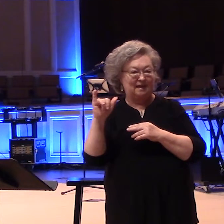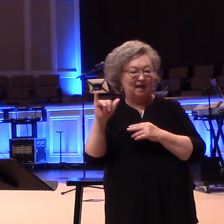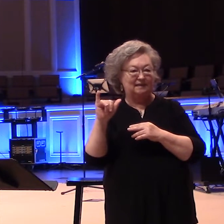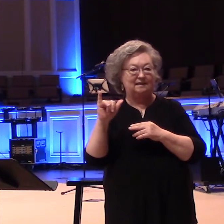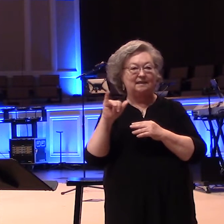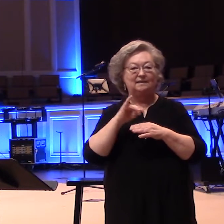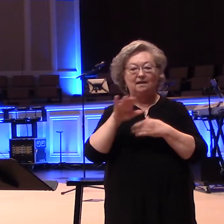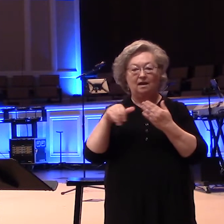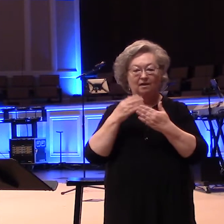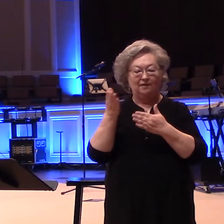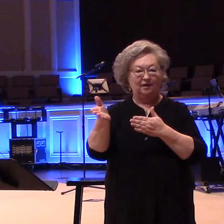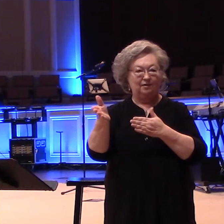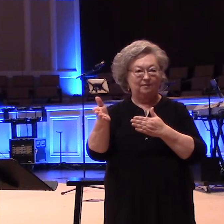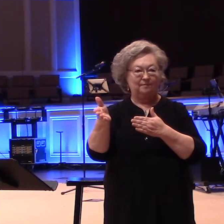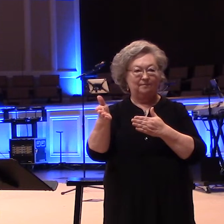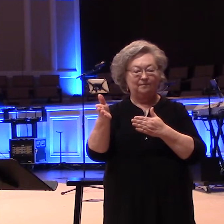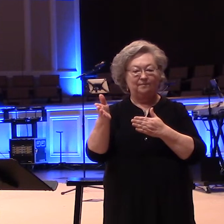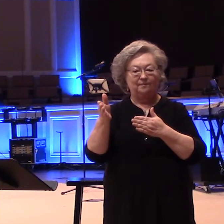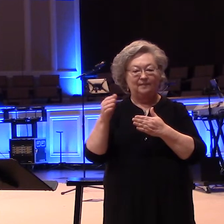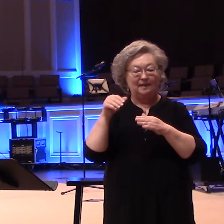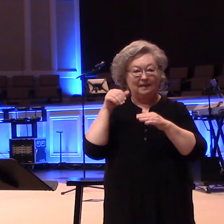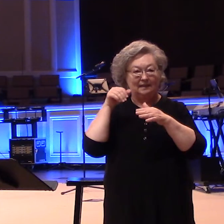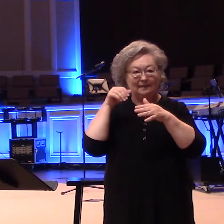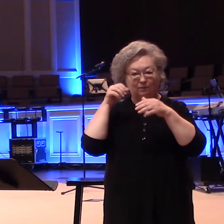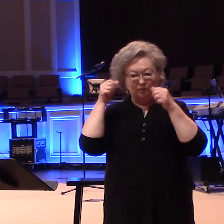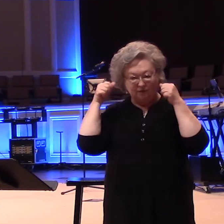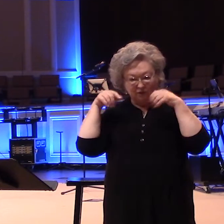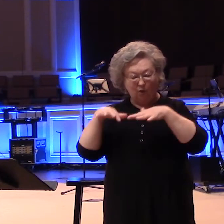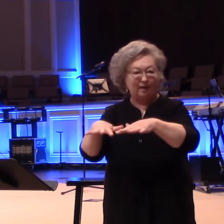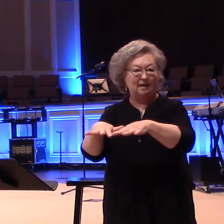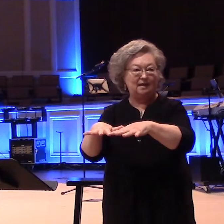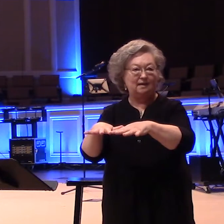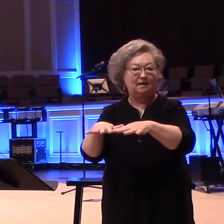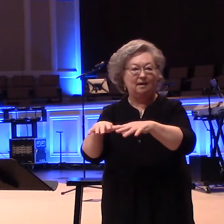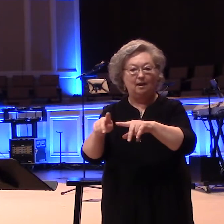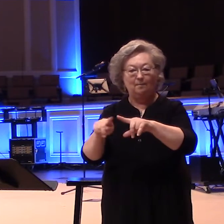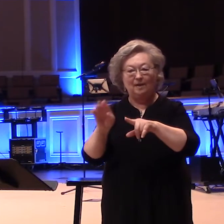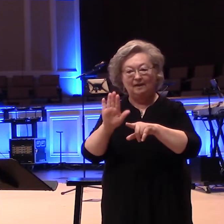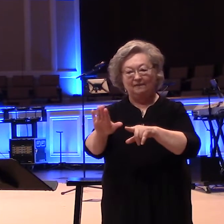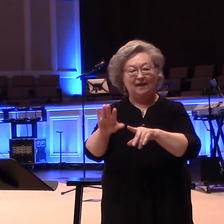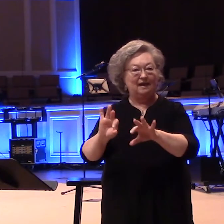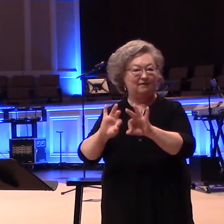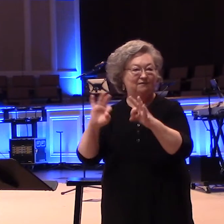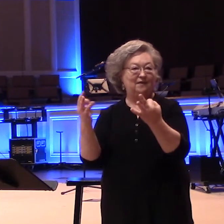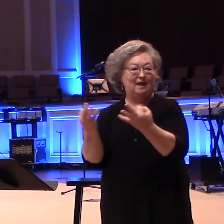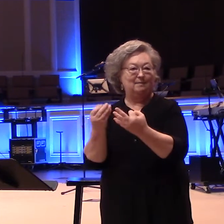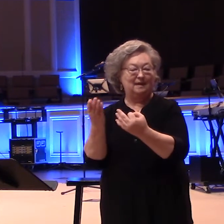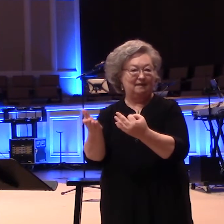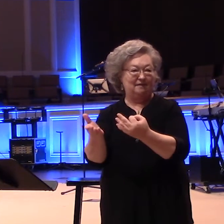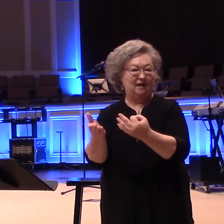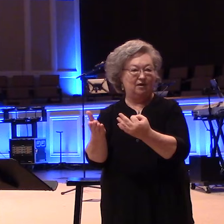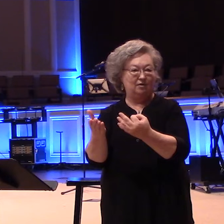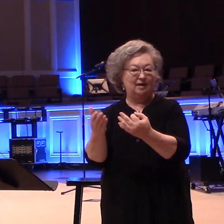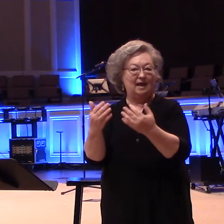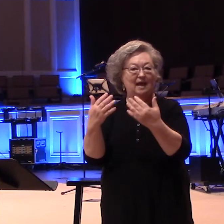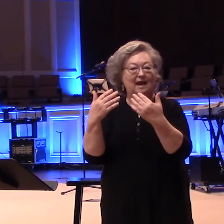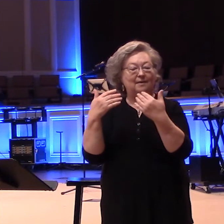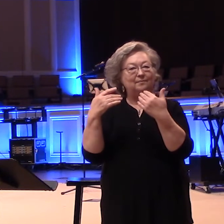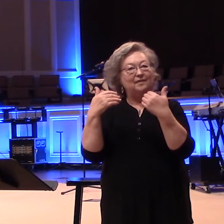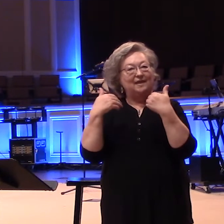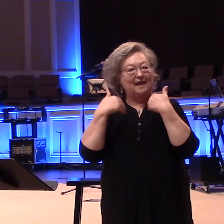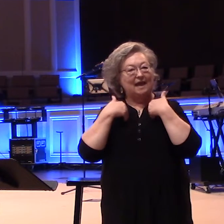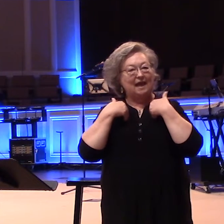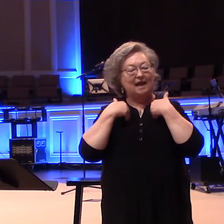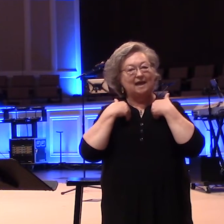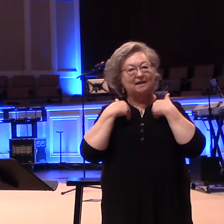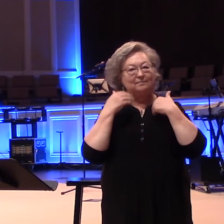19 Bartholiostraat continued to have a spirit of generosity. And they opened up their home. And that home was a